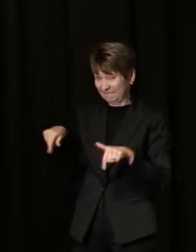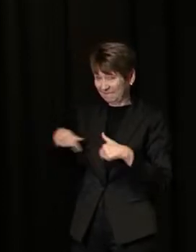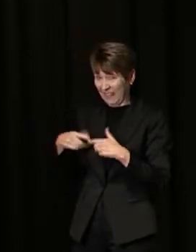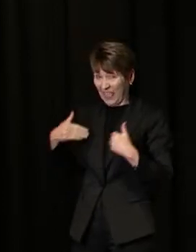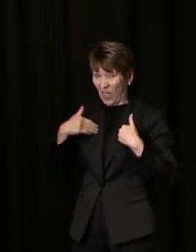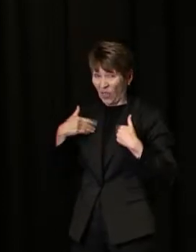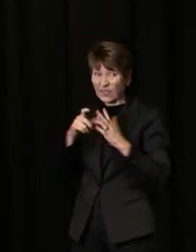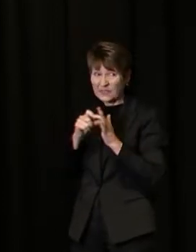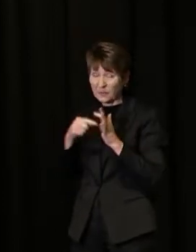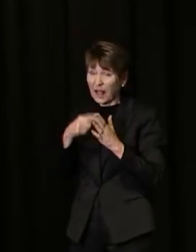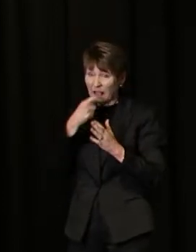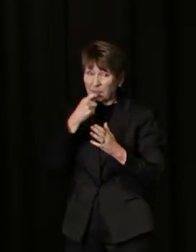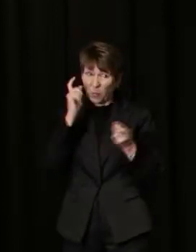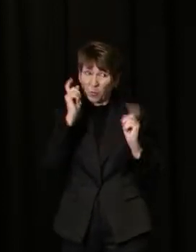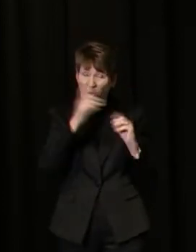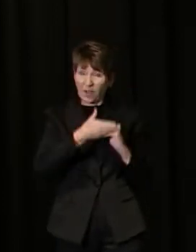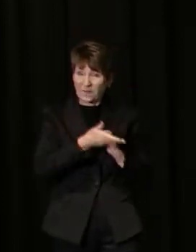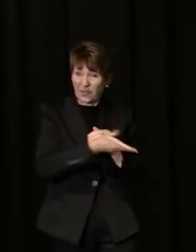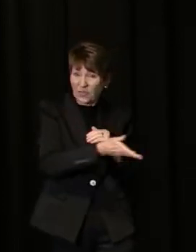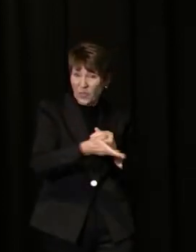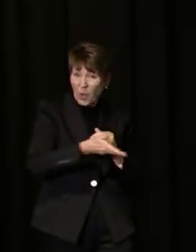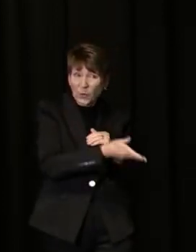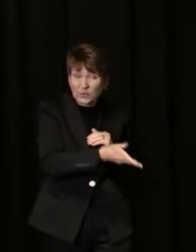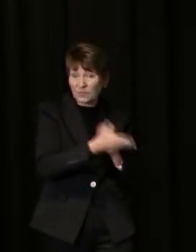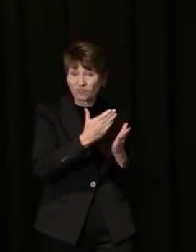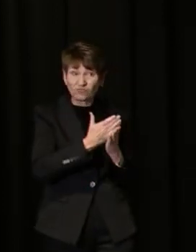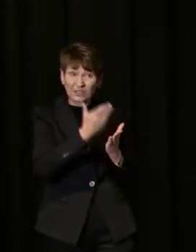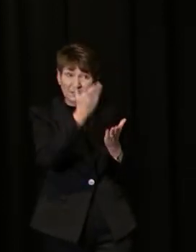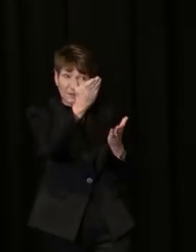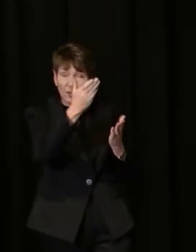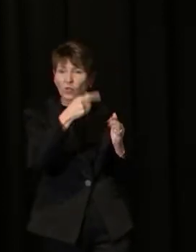just it's the site, as you say, managed by the Commonwealth,